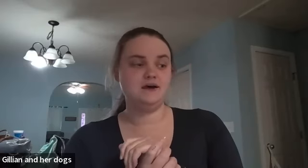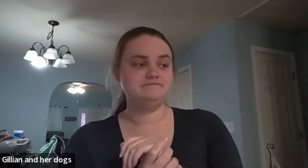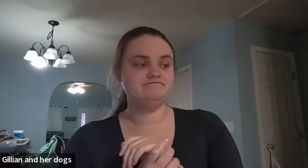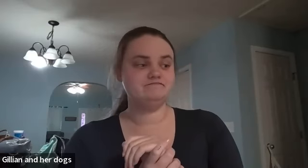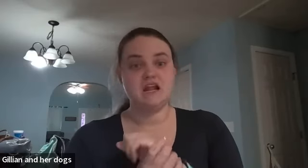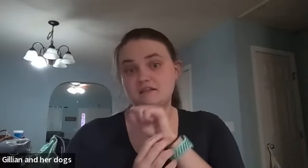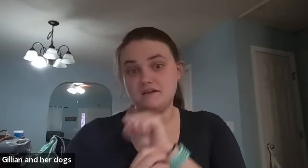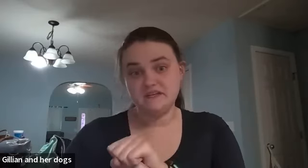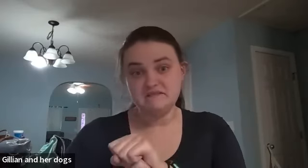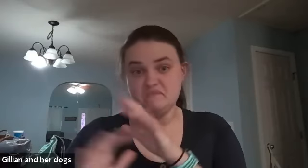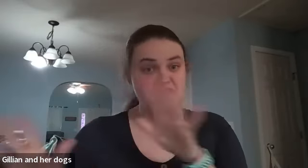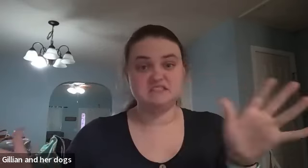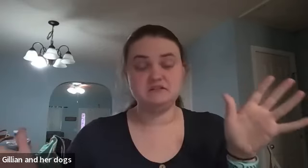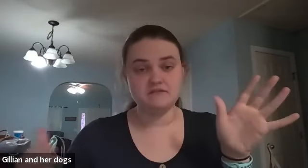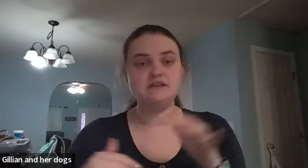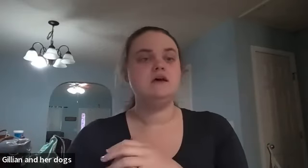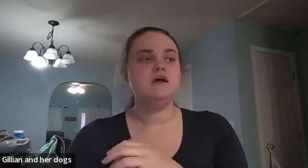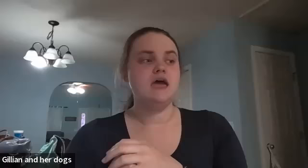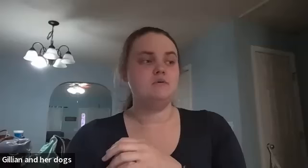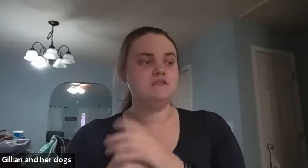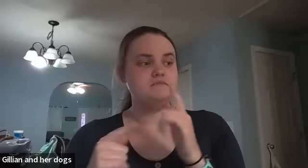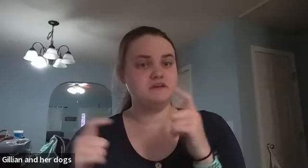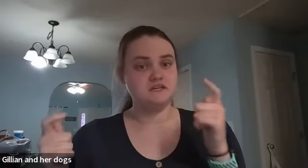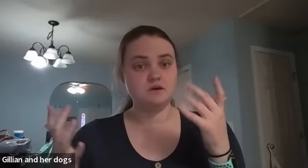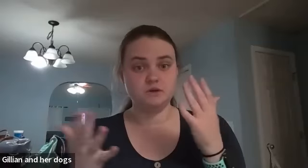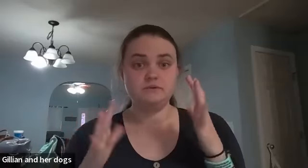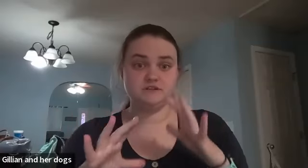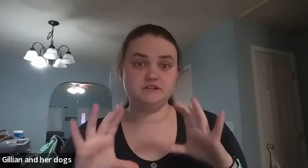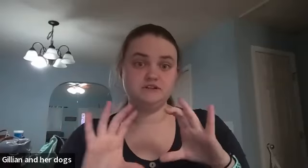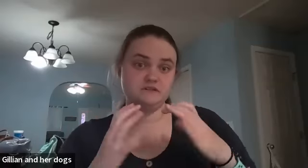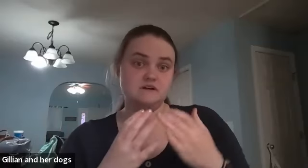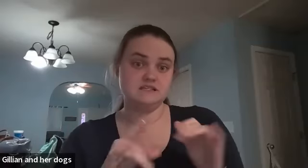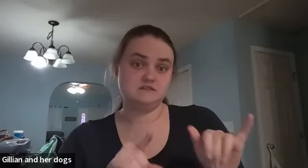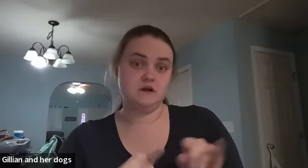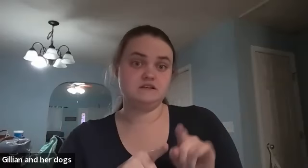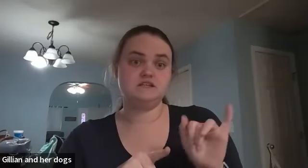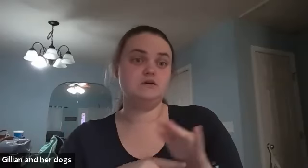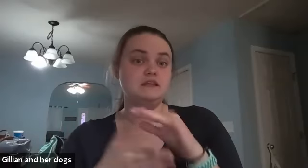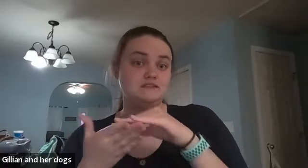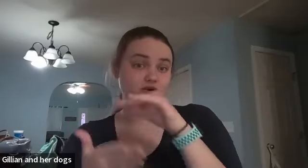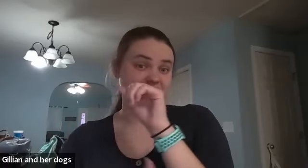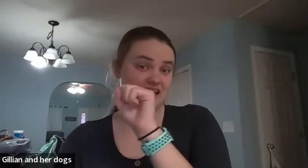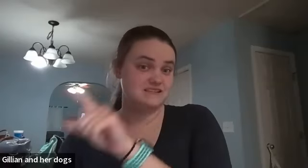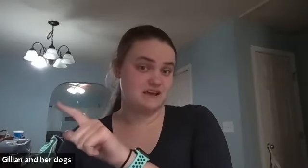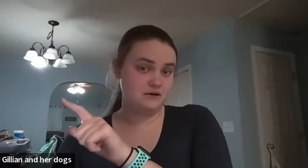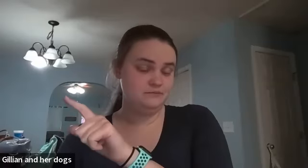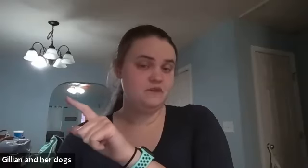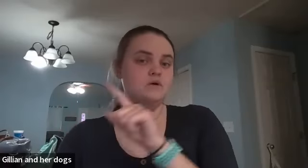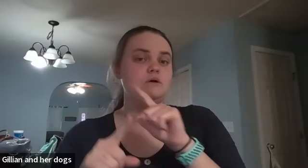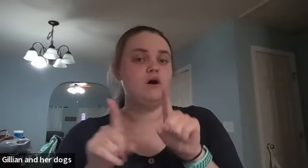And I loved it. I still love it. And one of the big things that we will be doing during this class, as well as not only learning ASL, we will